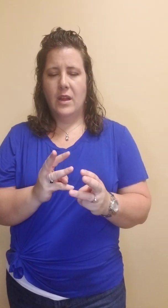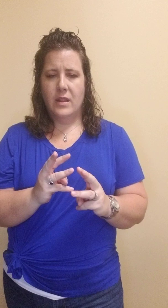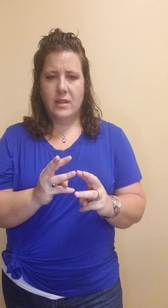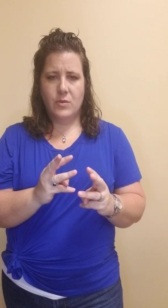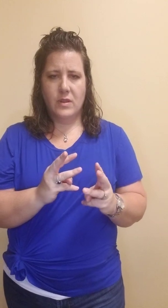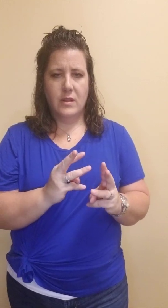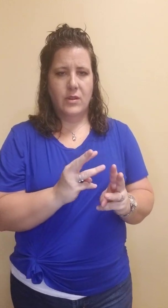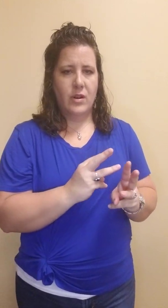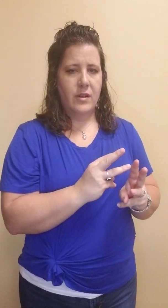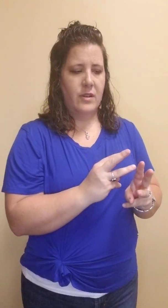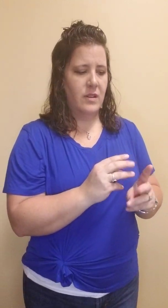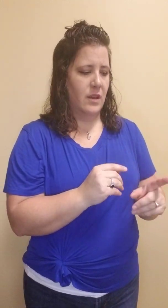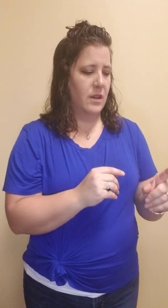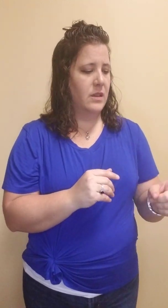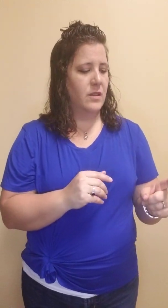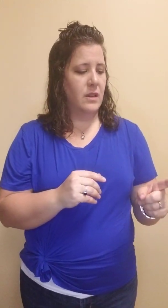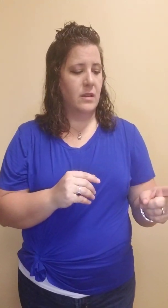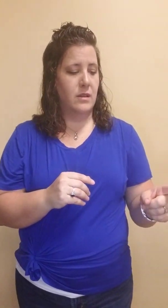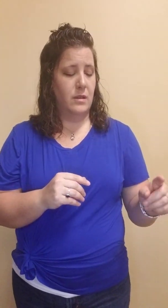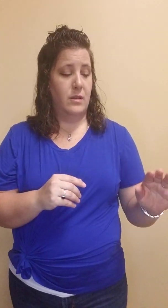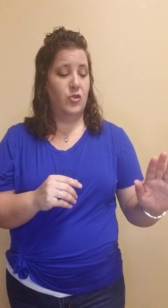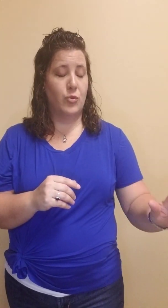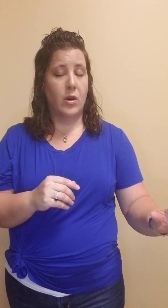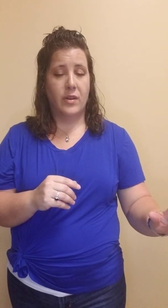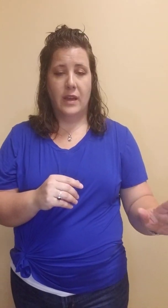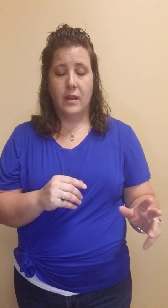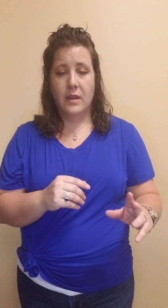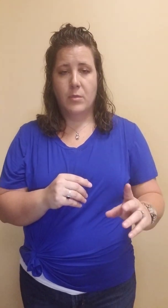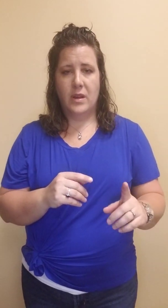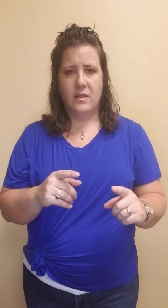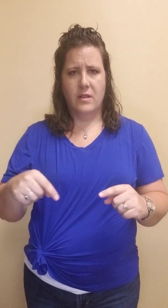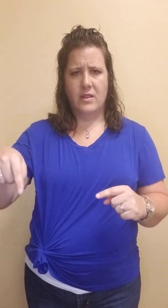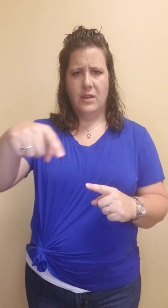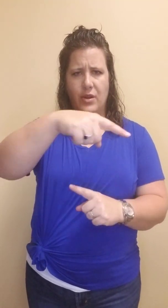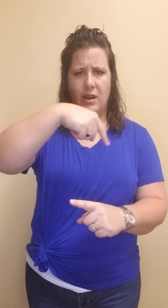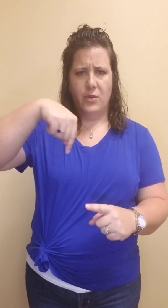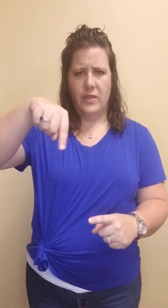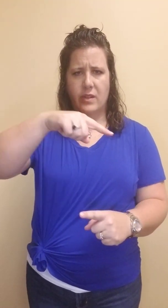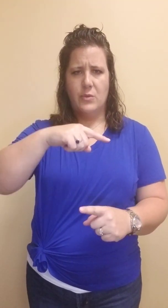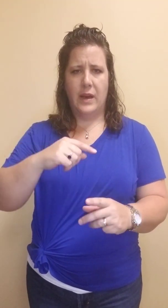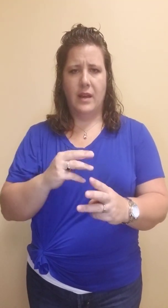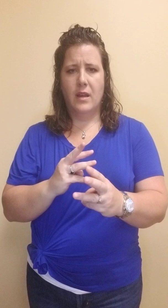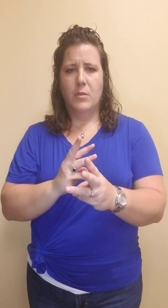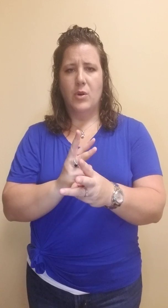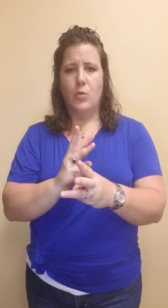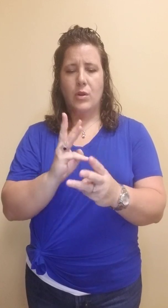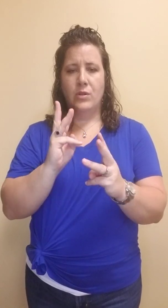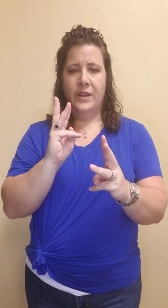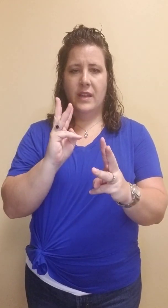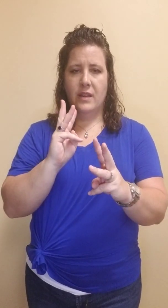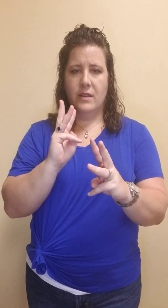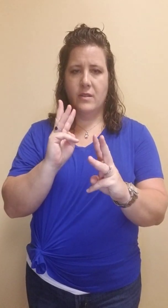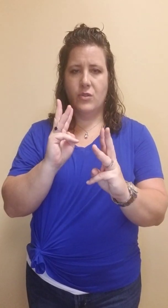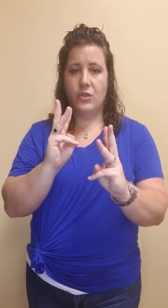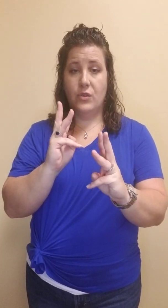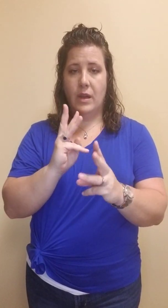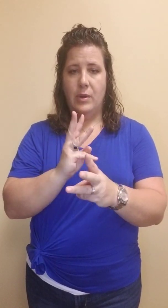This one's a little harder to tell in the drawing because it looks like you're kind of going this way. But world is two